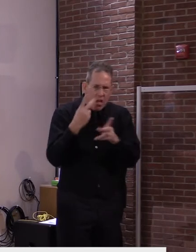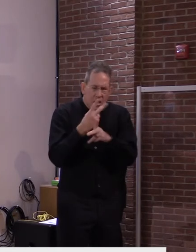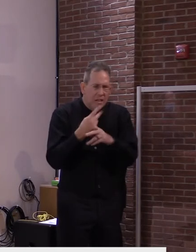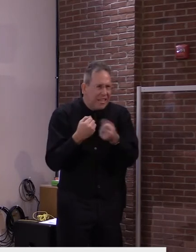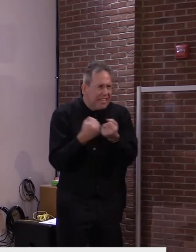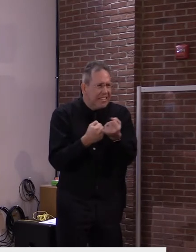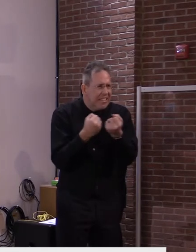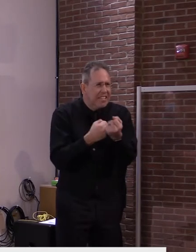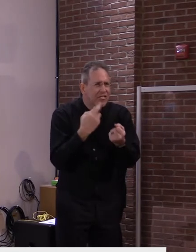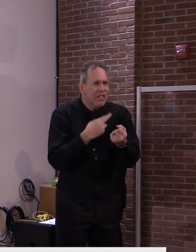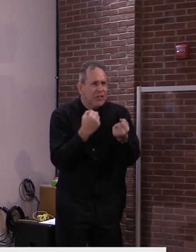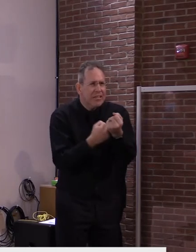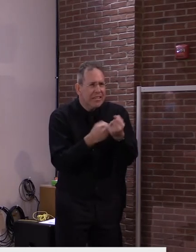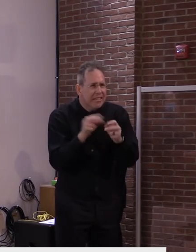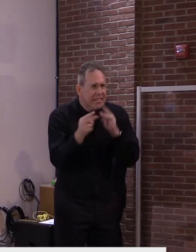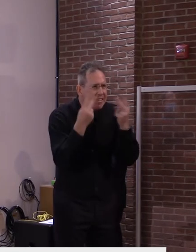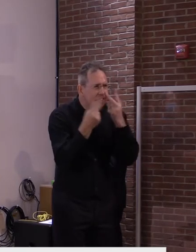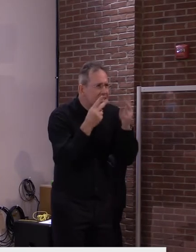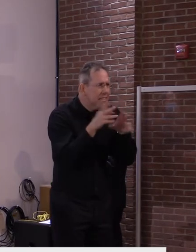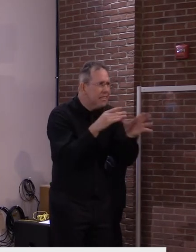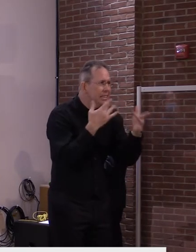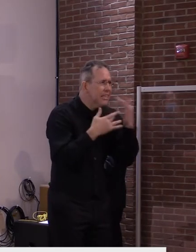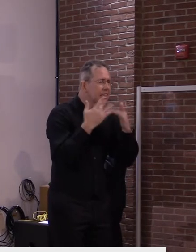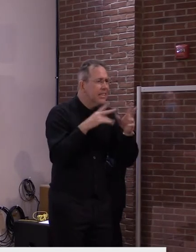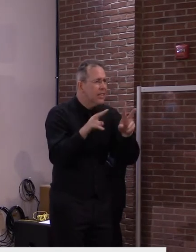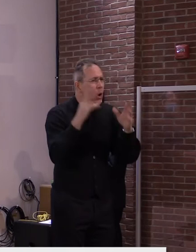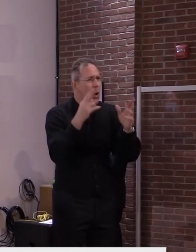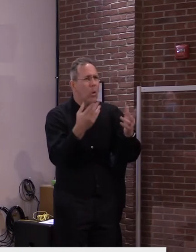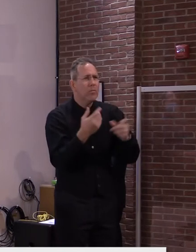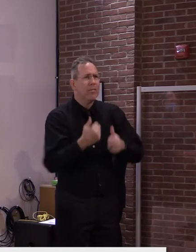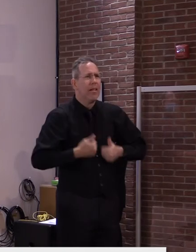weather, to help them in their business.